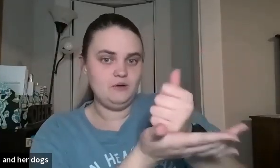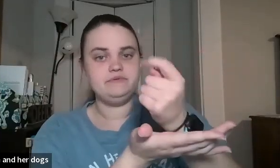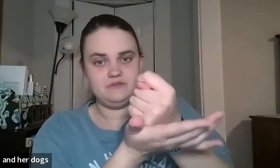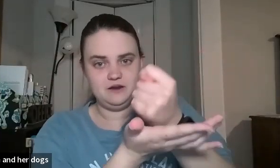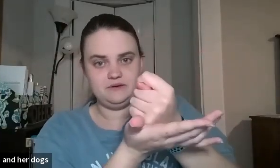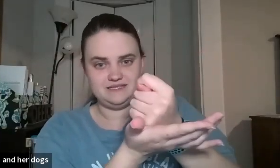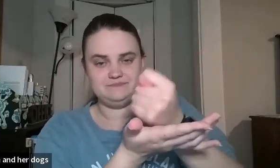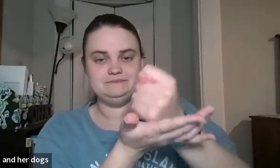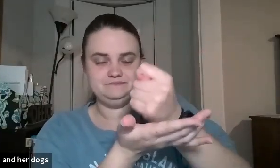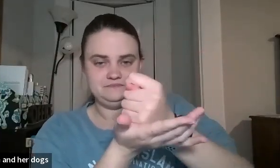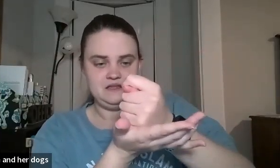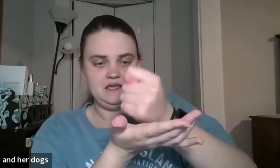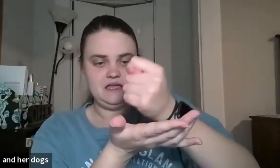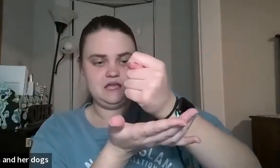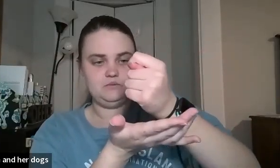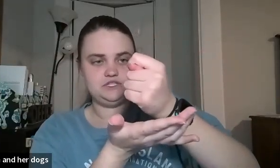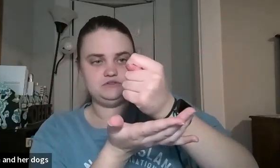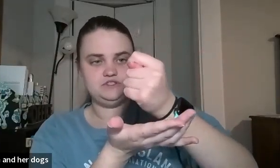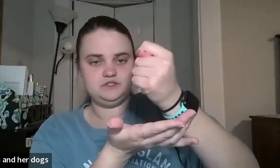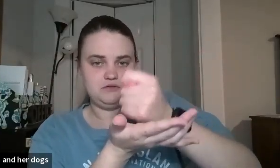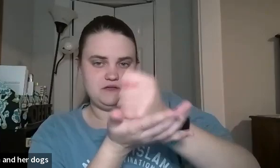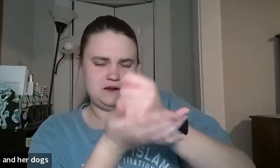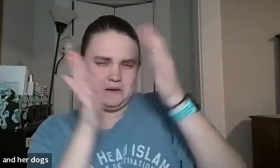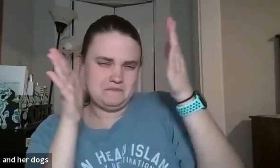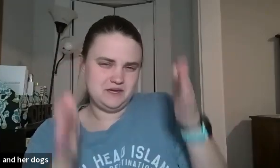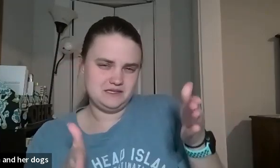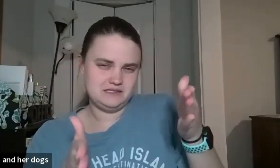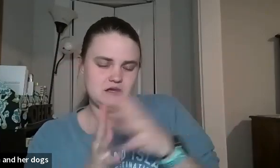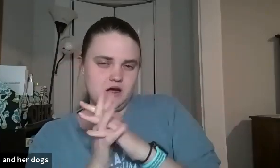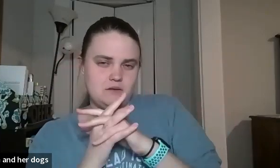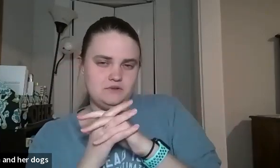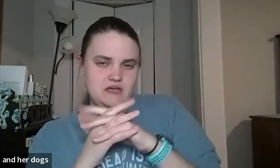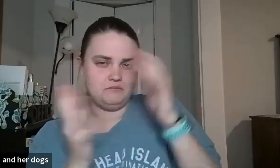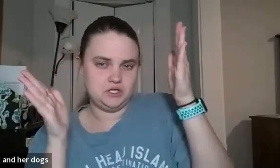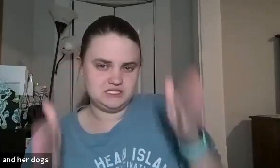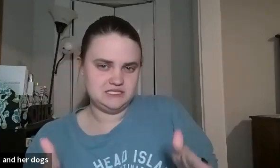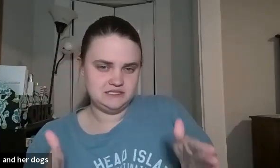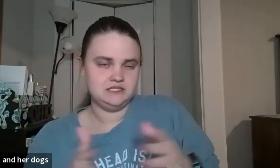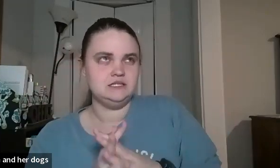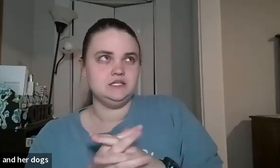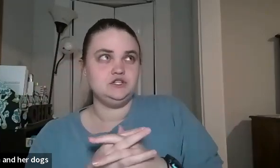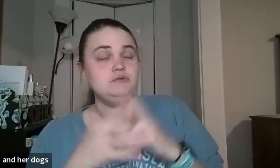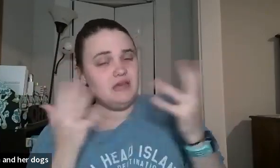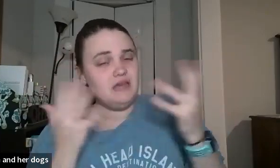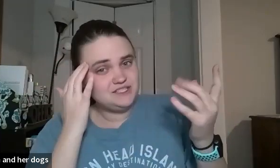help, therapist. And what you'll do is you go therapist with that person. You can just